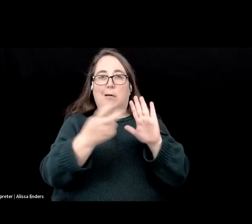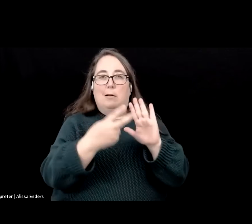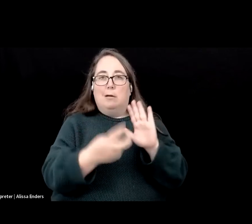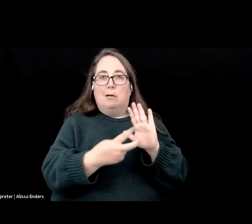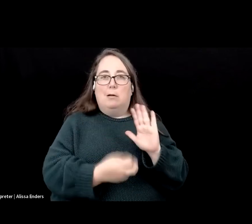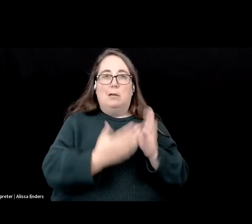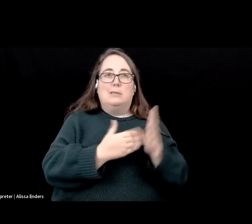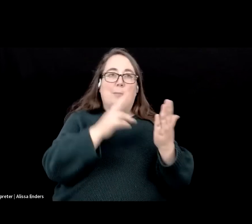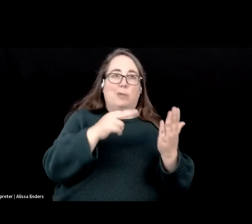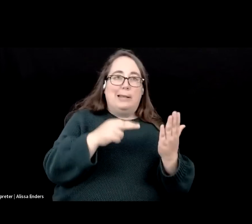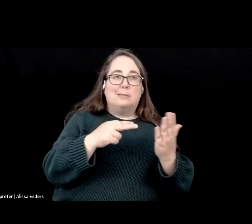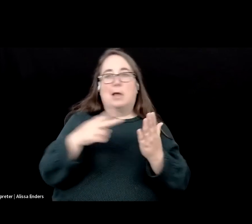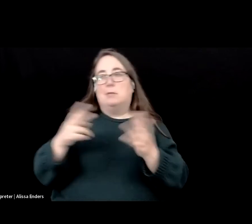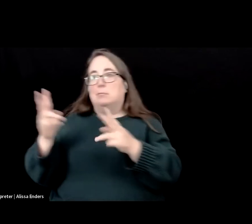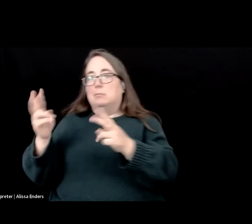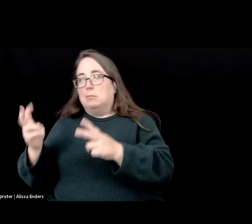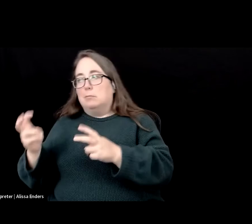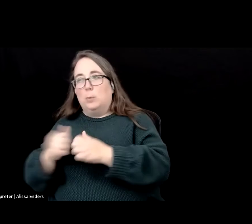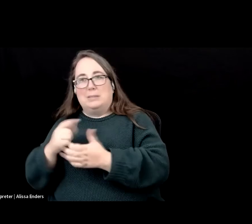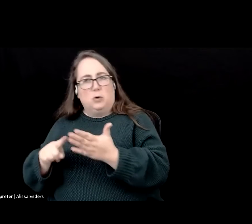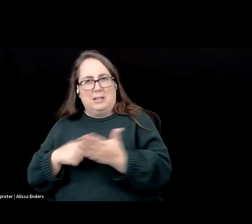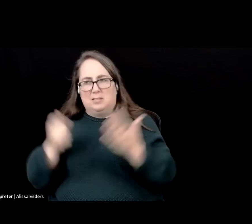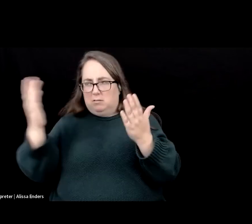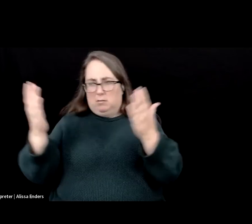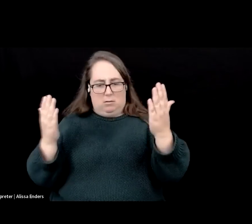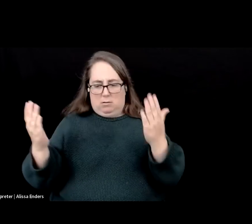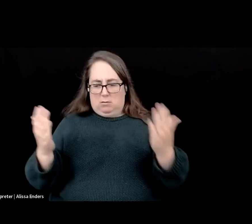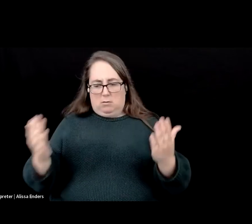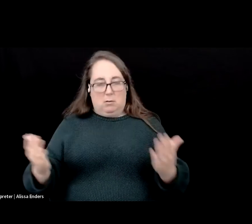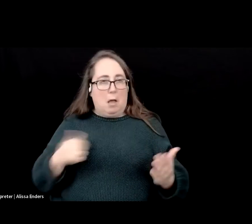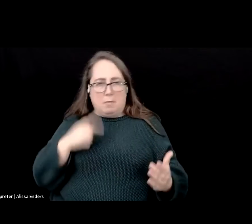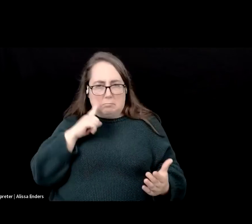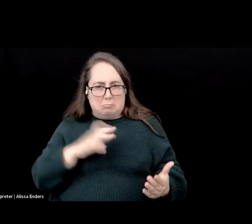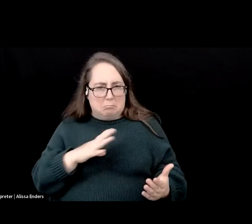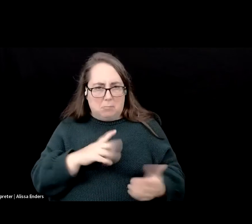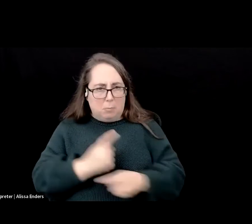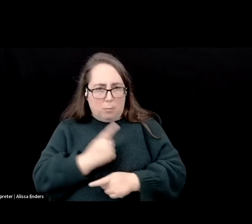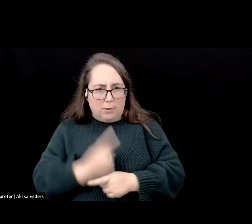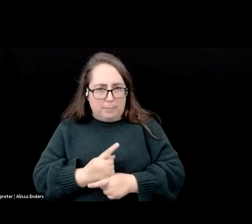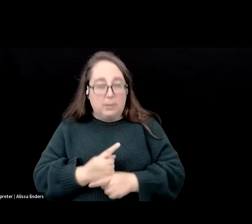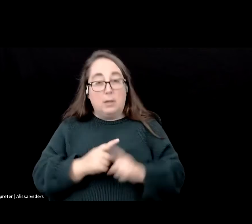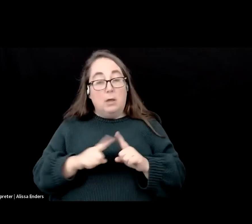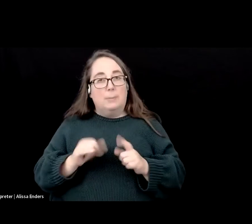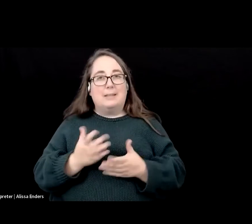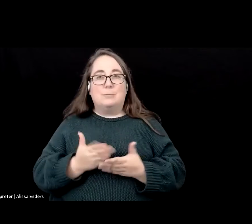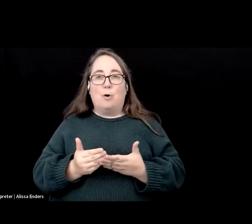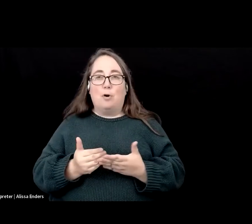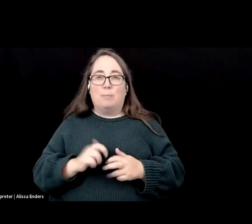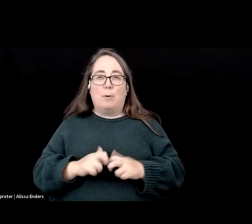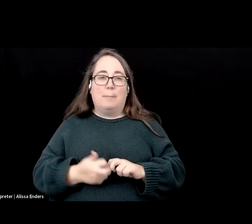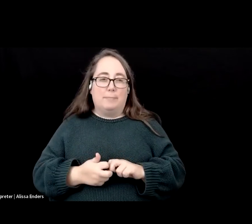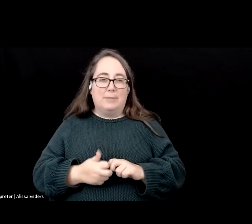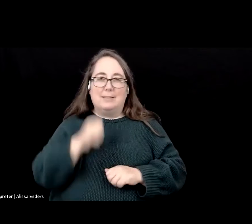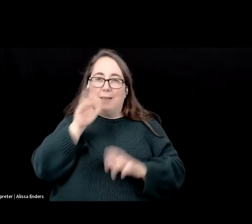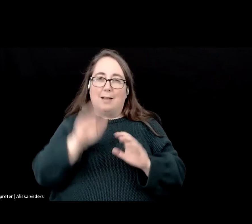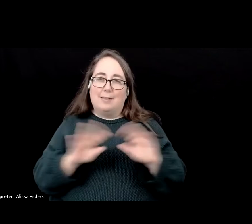readings from critics of that. I think it's an absolutely appropriate way to approach this. But I think that's part of the problem, is that it's